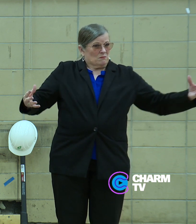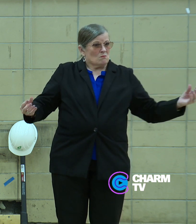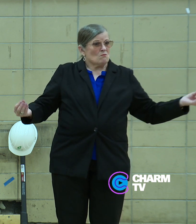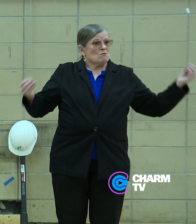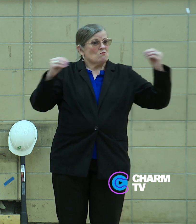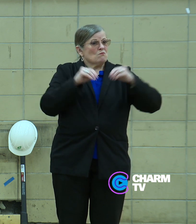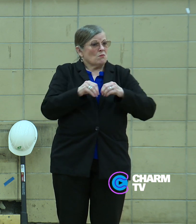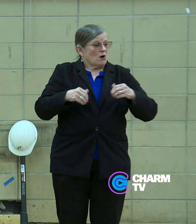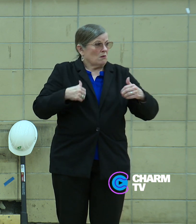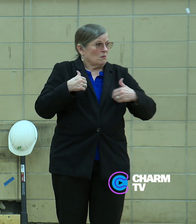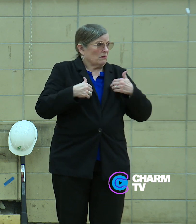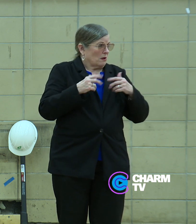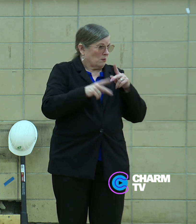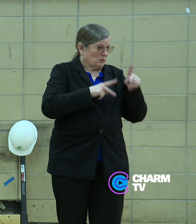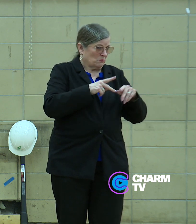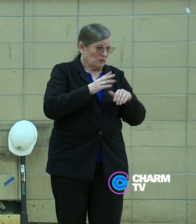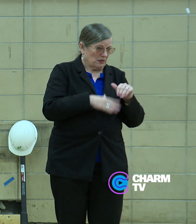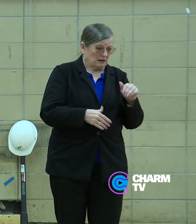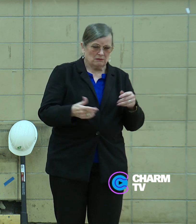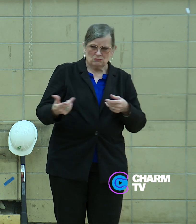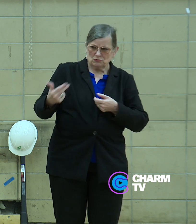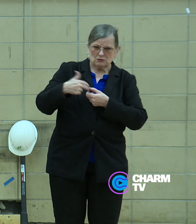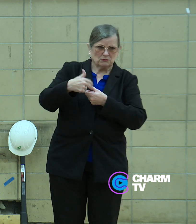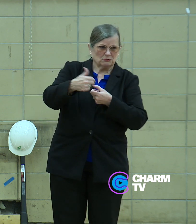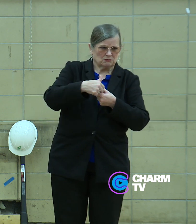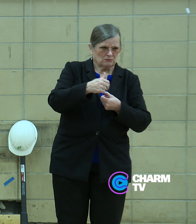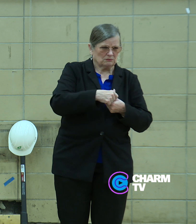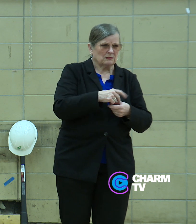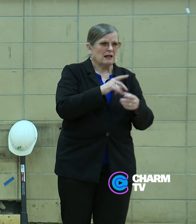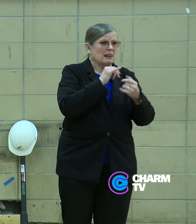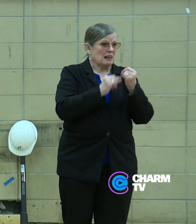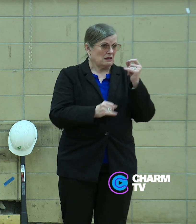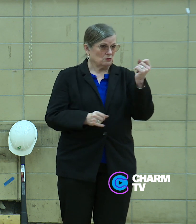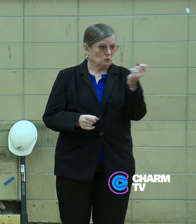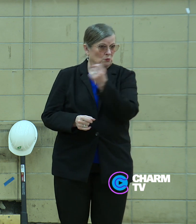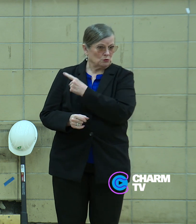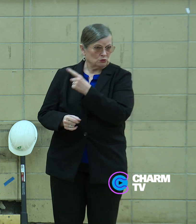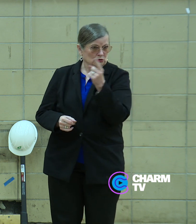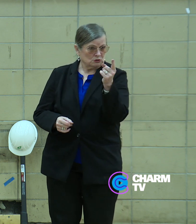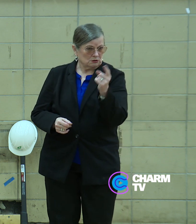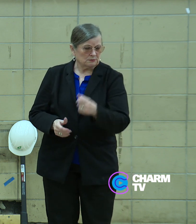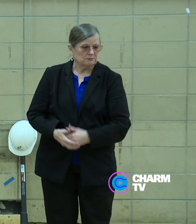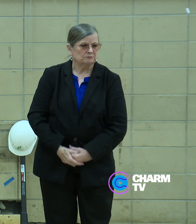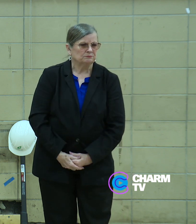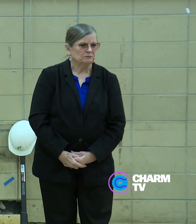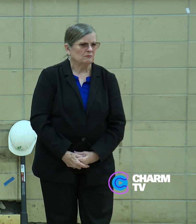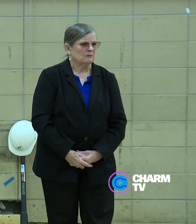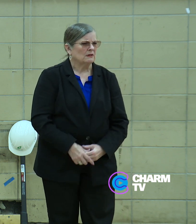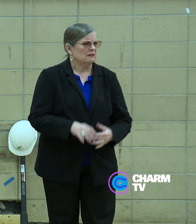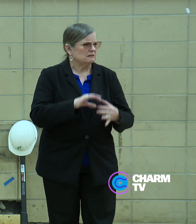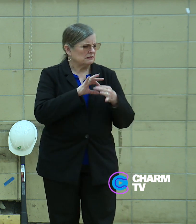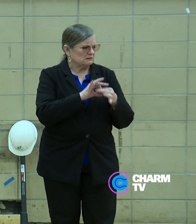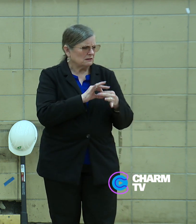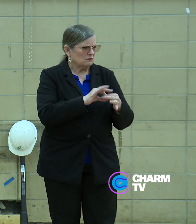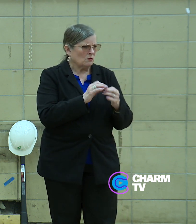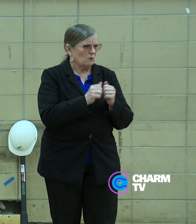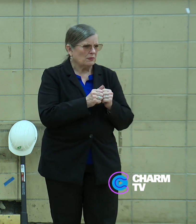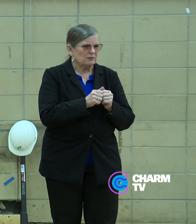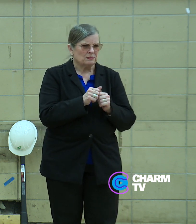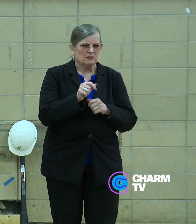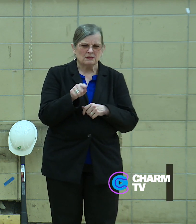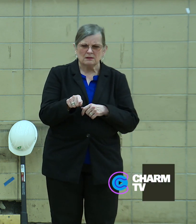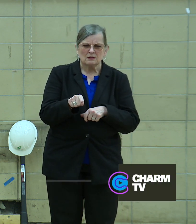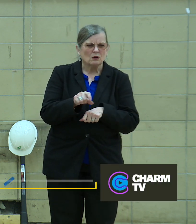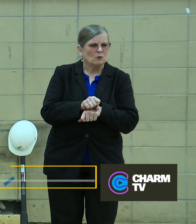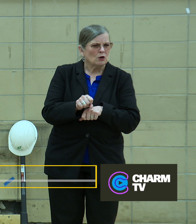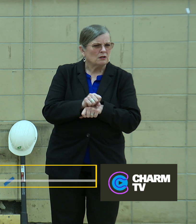families participate. Last question here. Yeah, you're good. I'm wondering, since this all ties in, you've been working on, you know, the